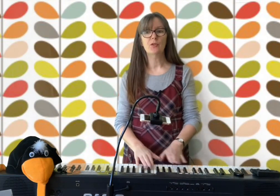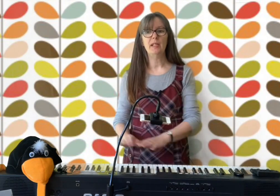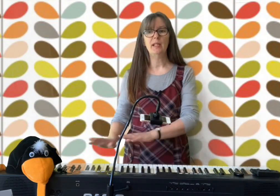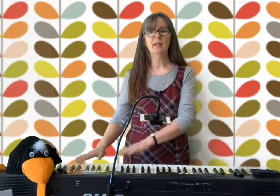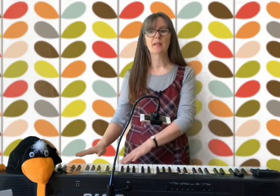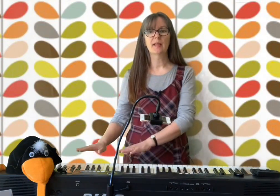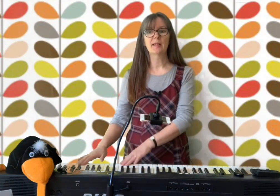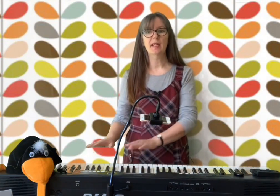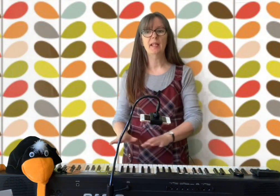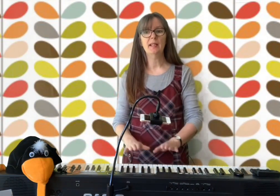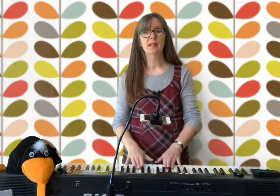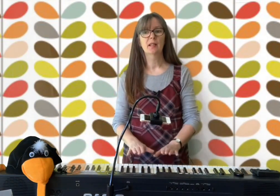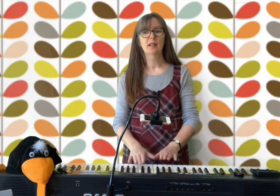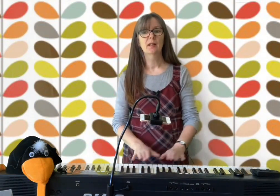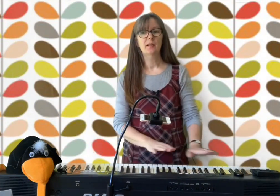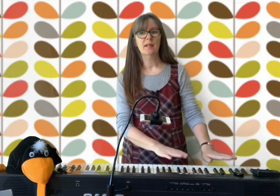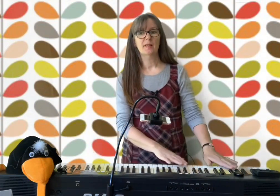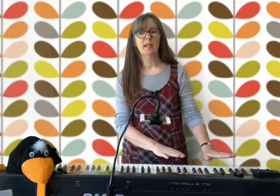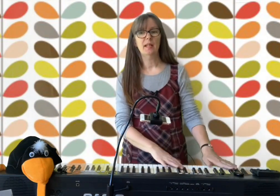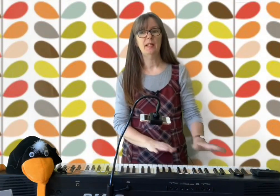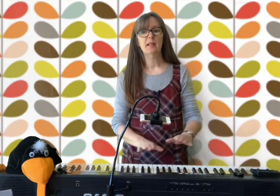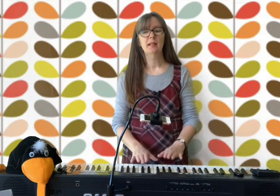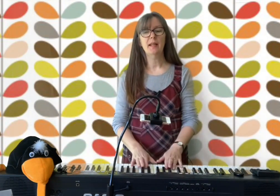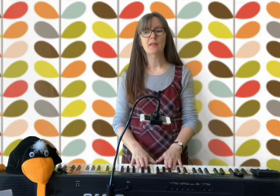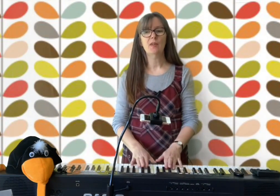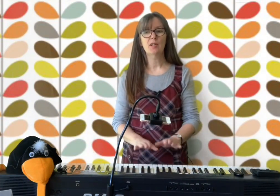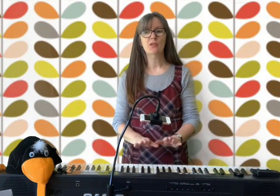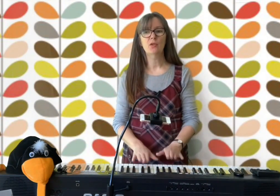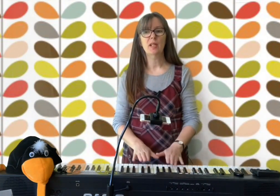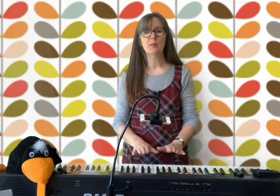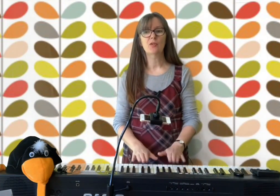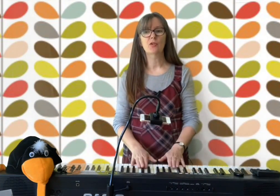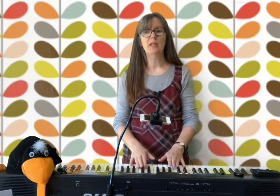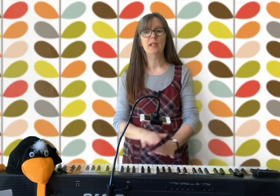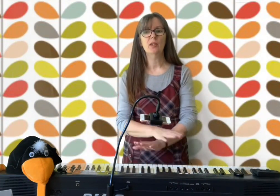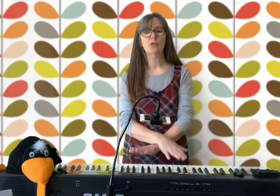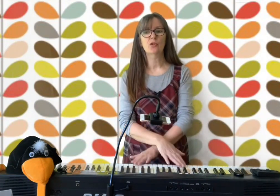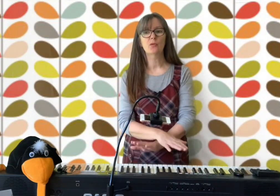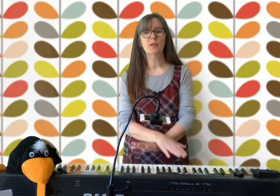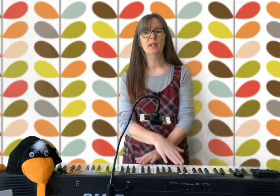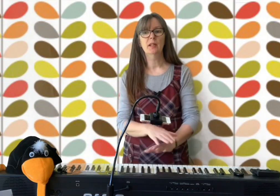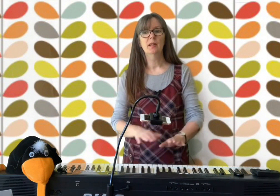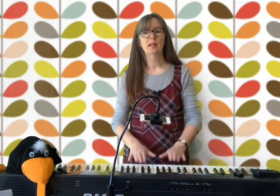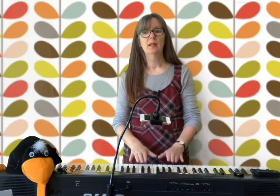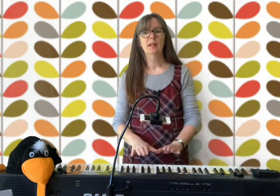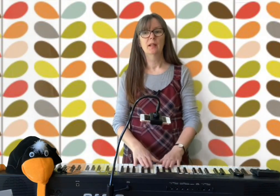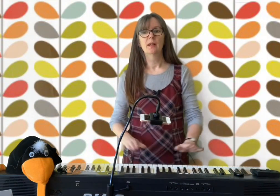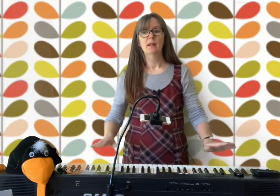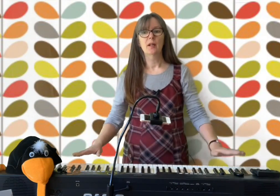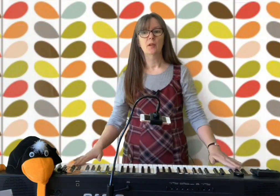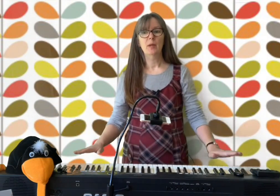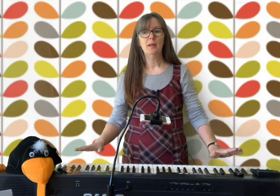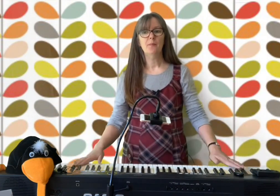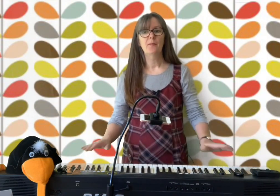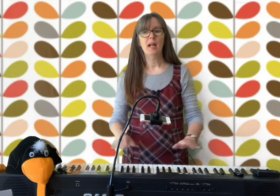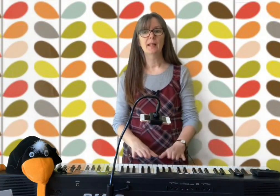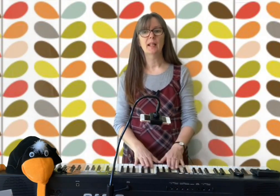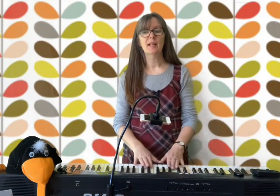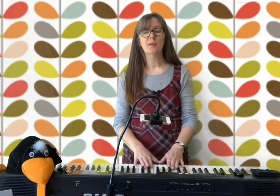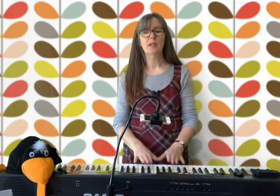knee, to the side, next verse, two taps on your knee, crossover, out the way, and the last one